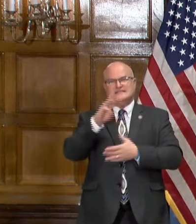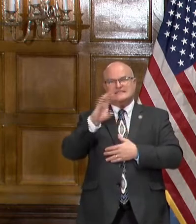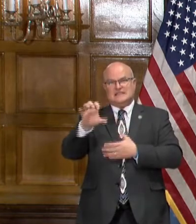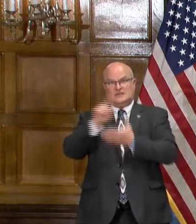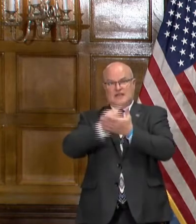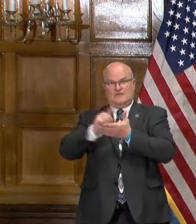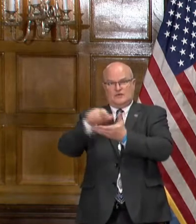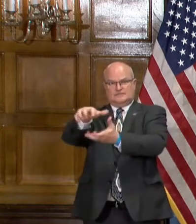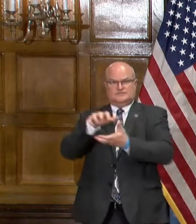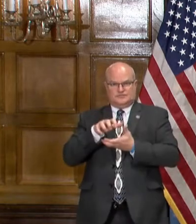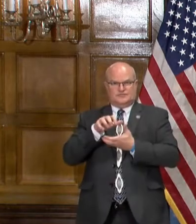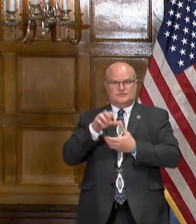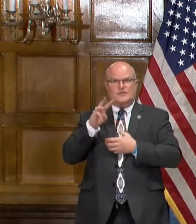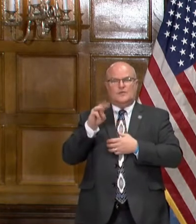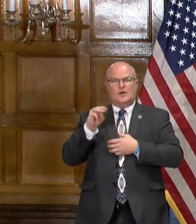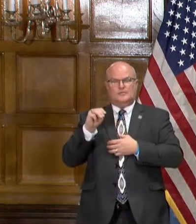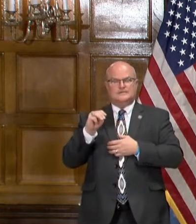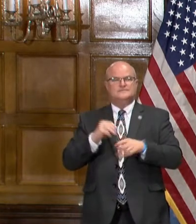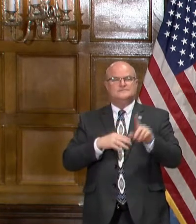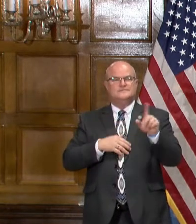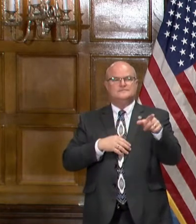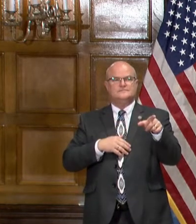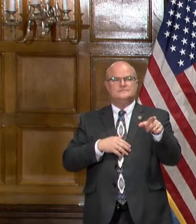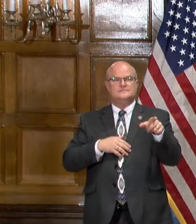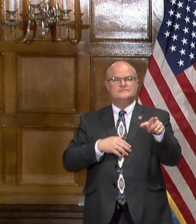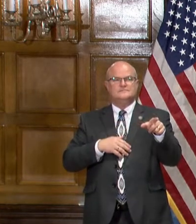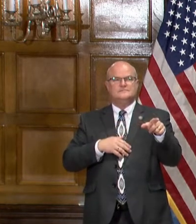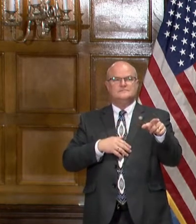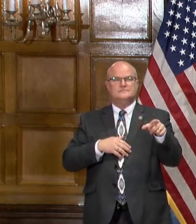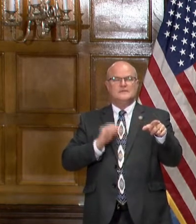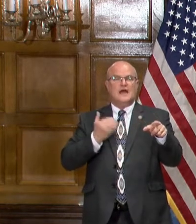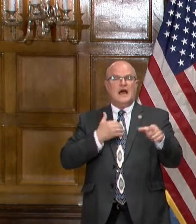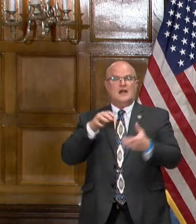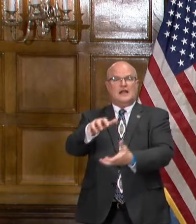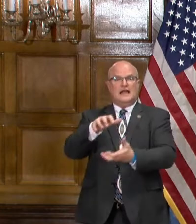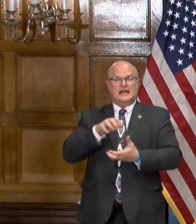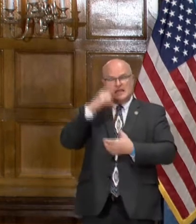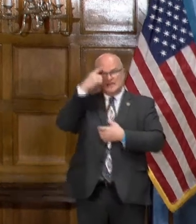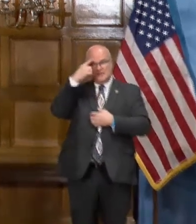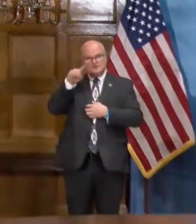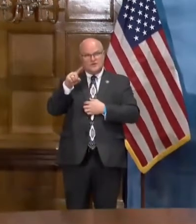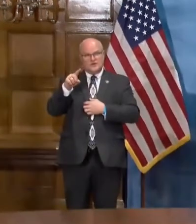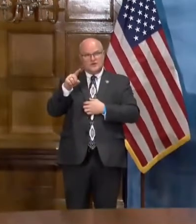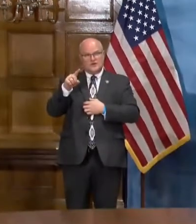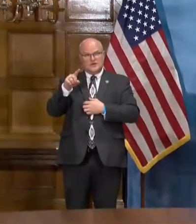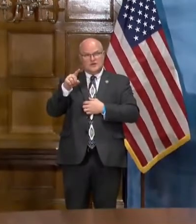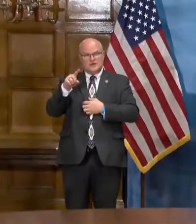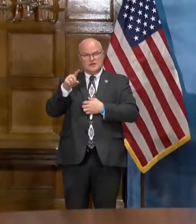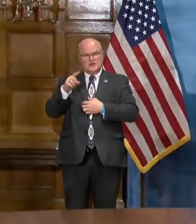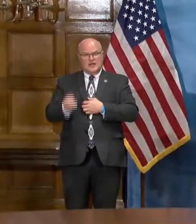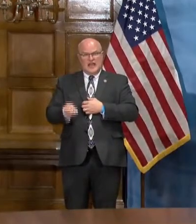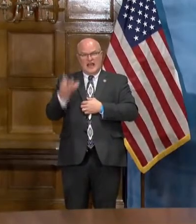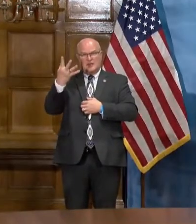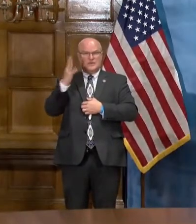11,600 doses. And in terms of our allocation for next week, have you found out how much that'll